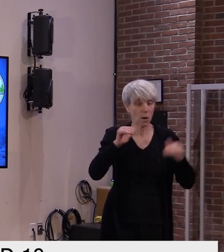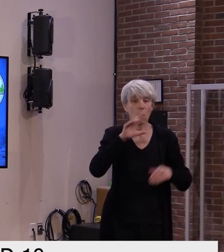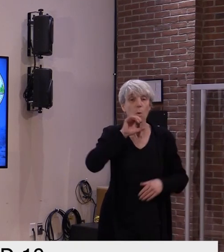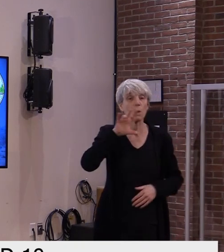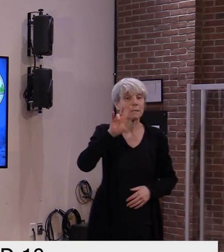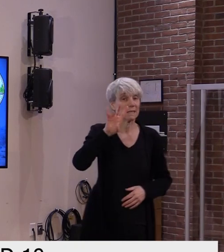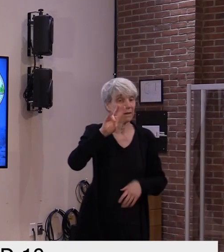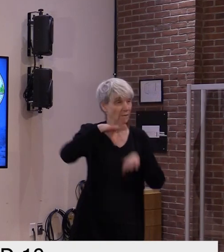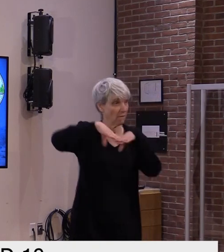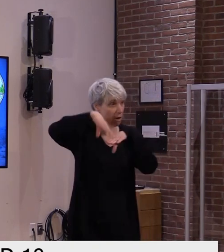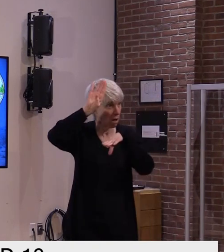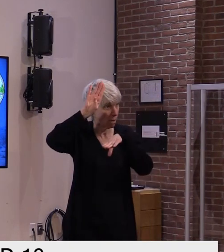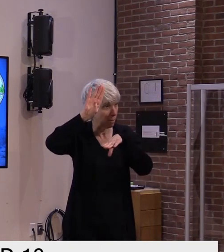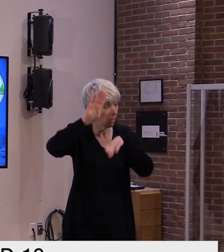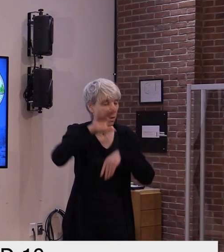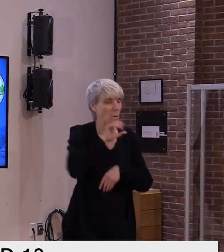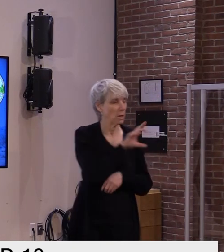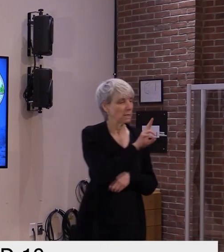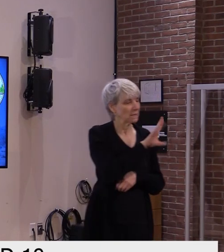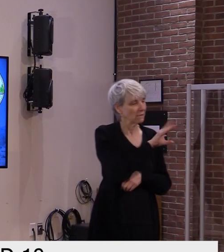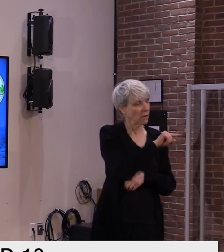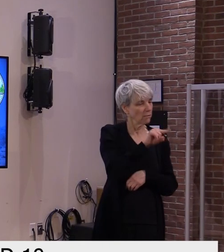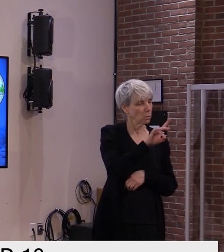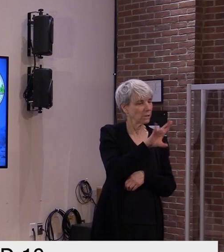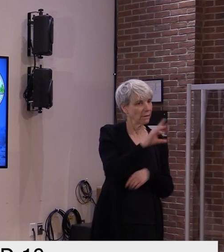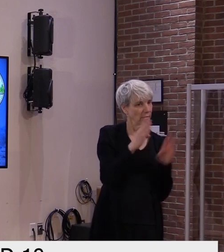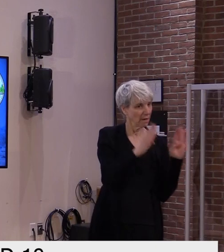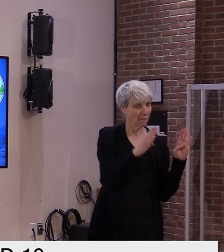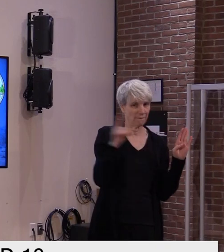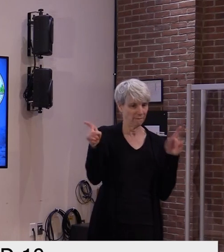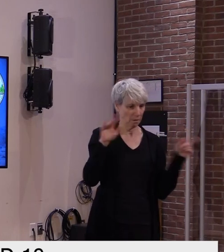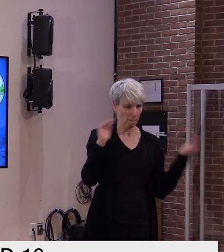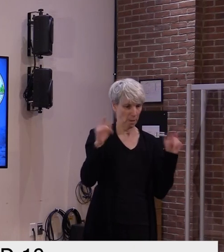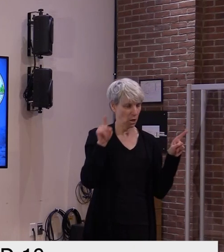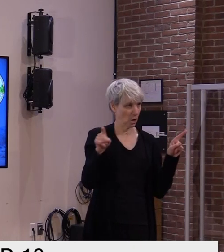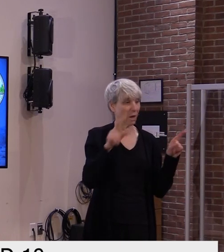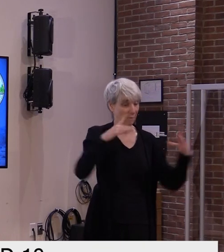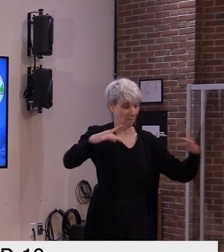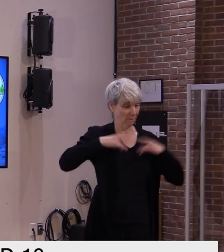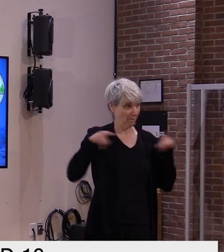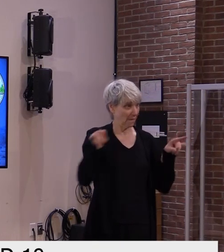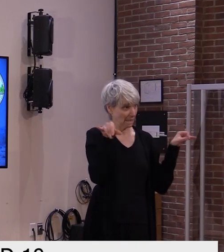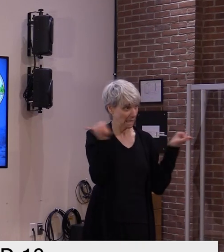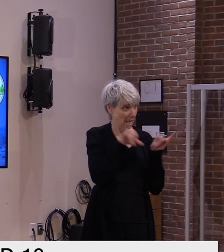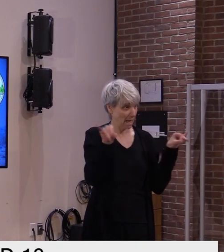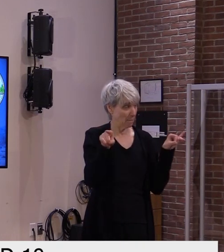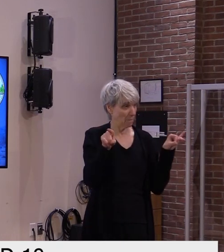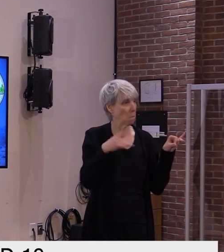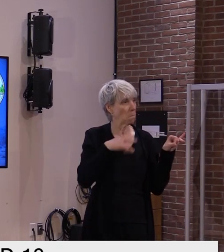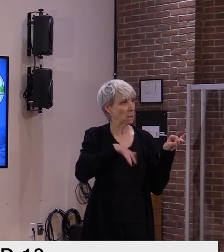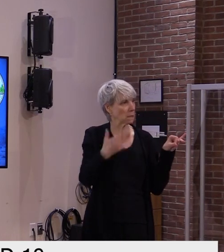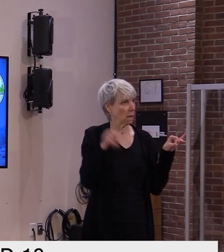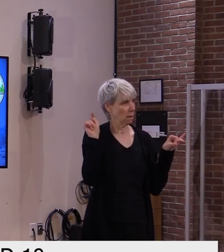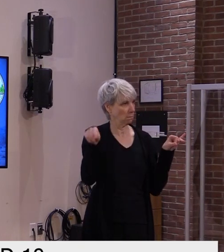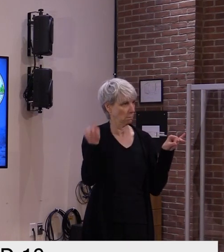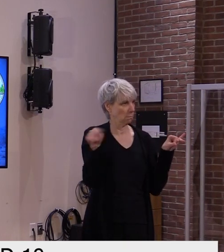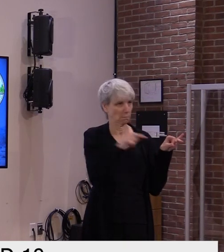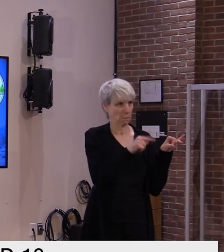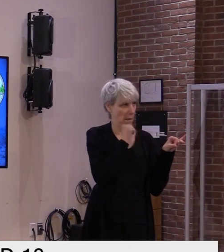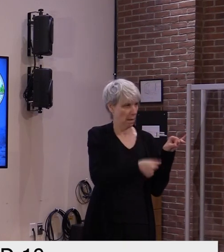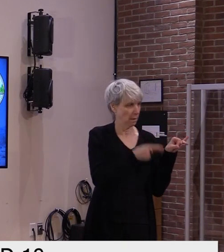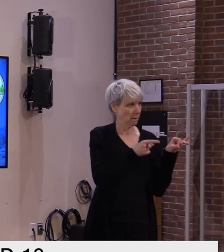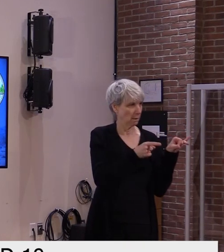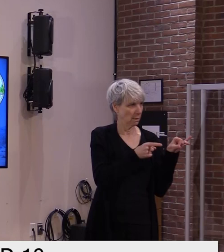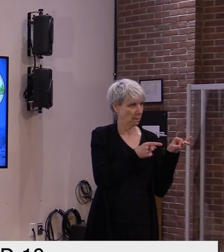significantly higher than if you're 65. So again, the goal for everyone, whether it's one